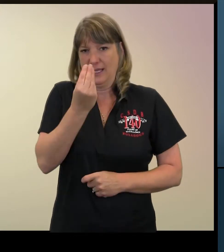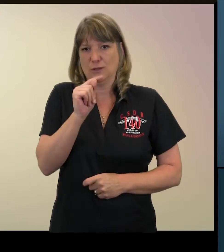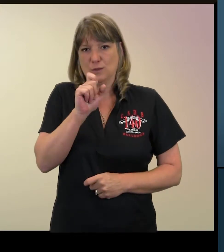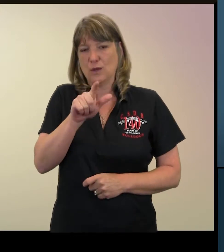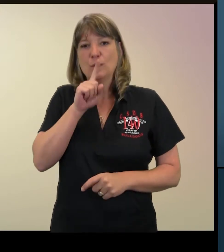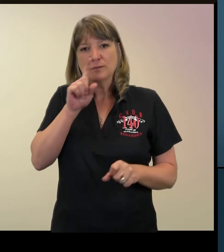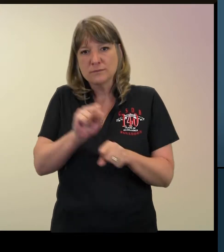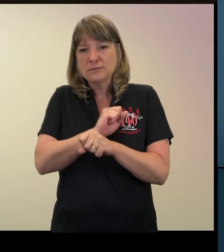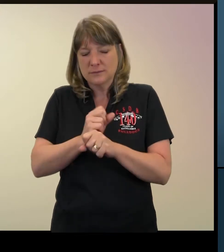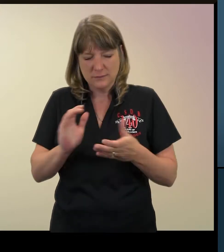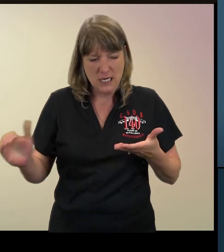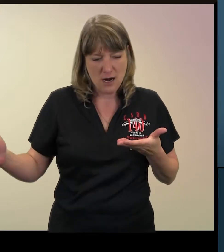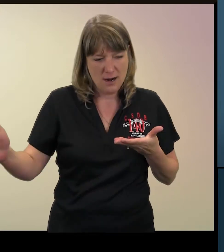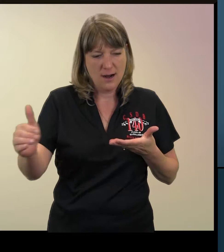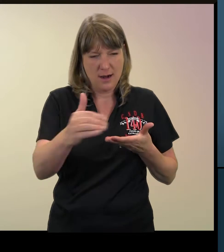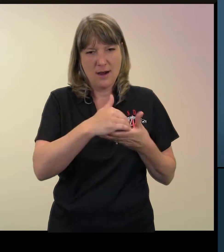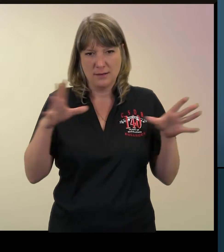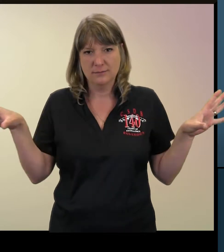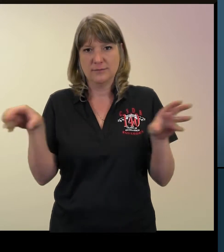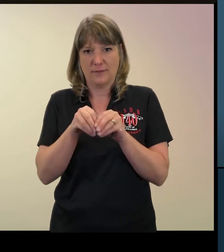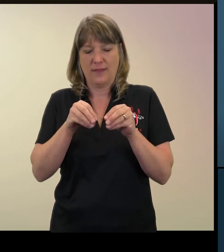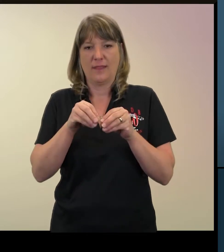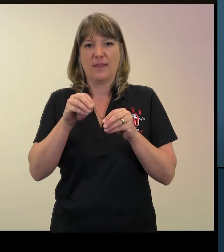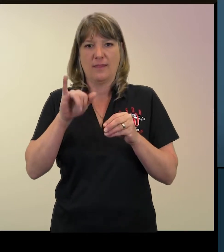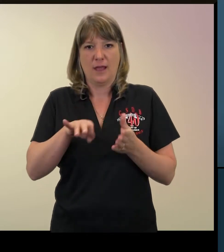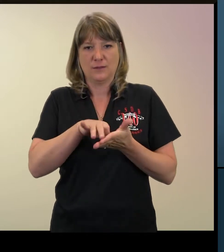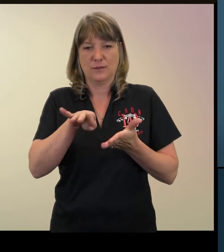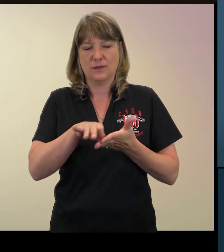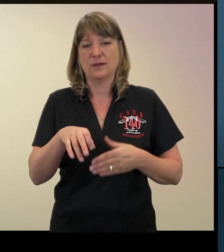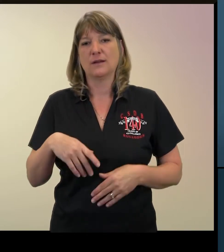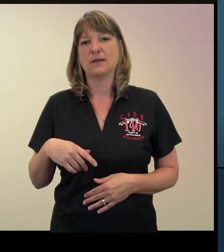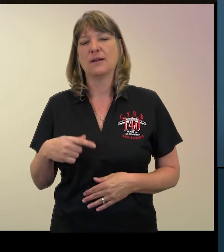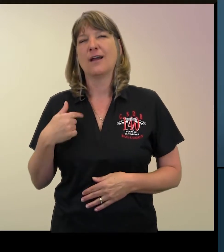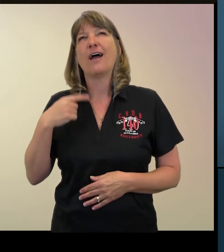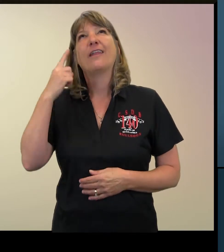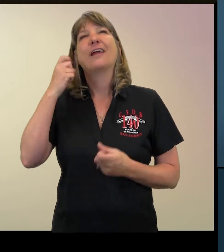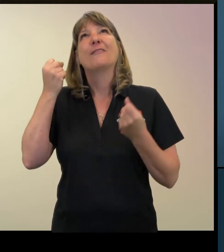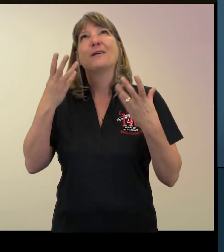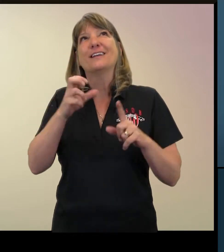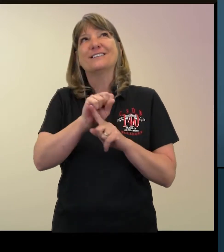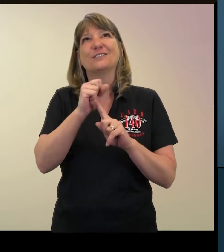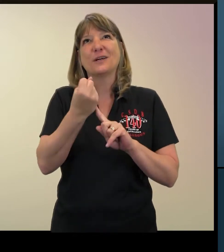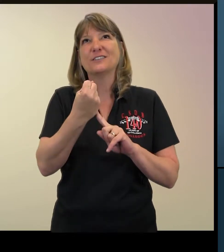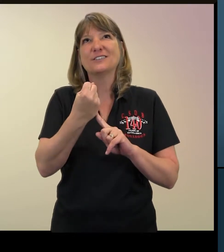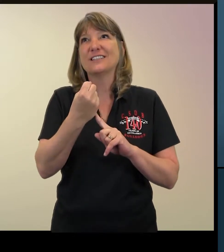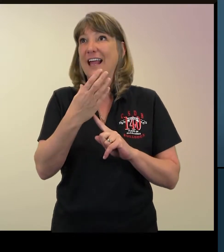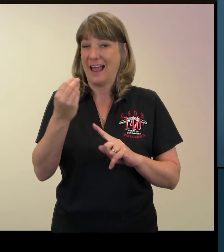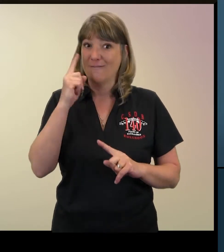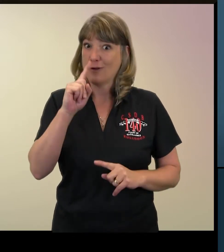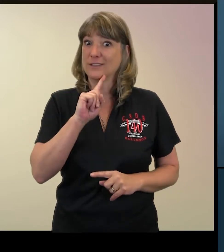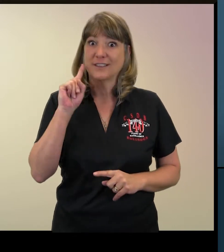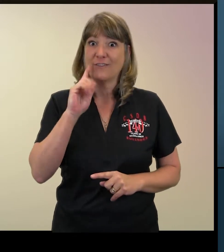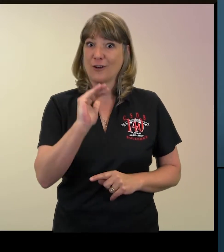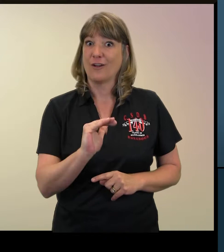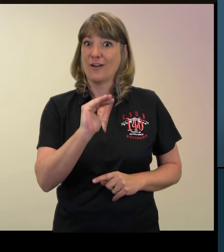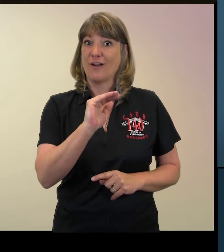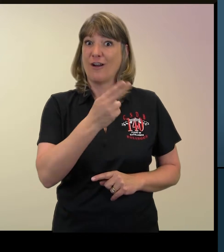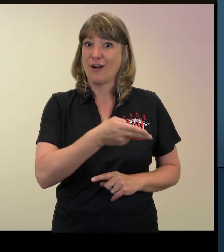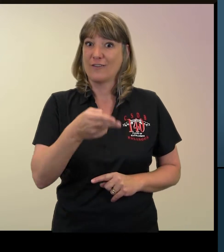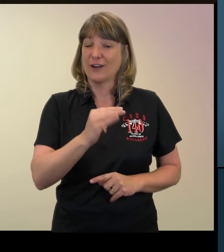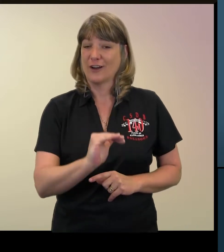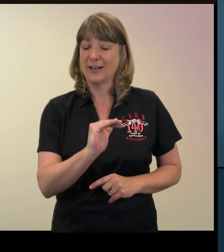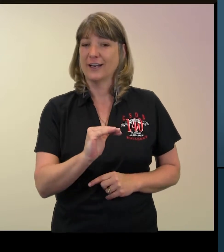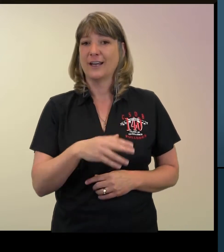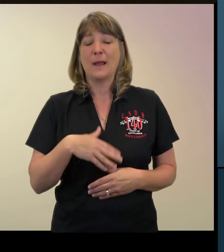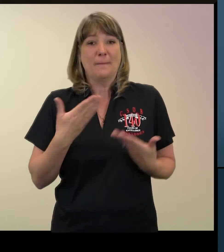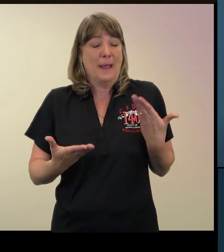Instead, it's the cumulative information that's gathered through this process. I can think of many situations, and especially for children who are